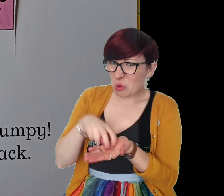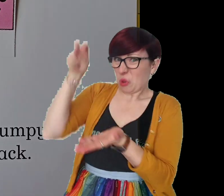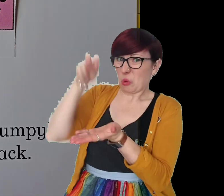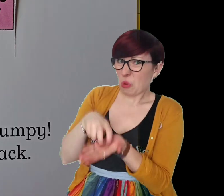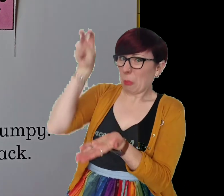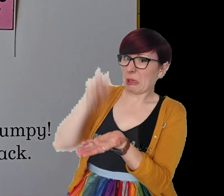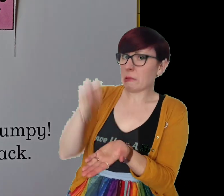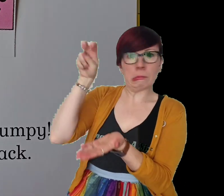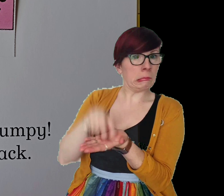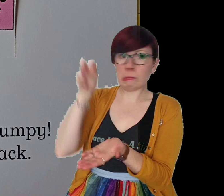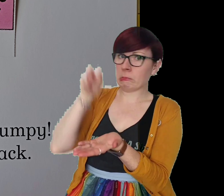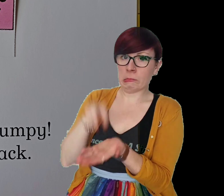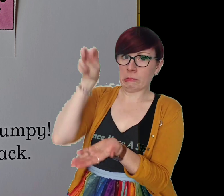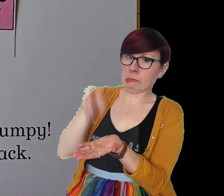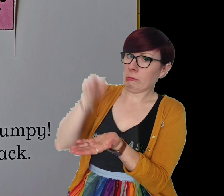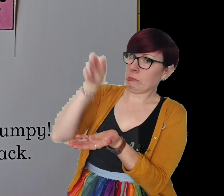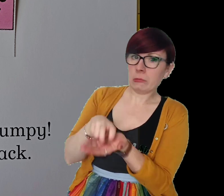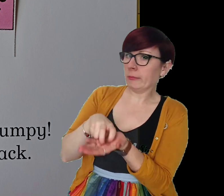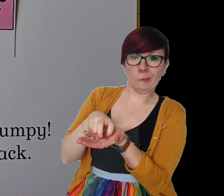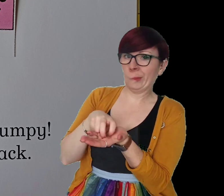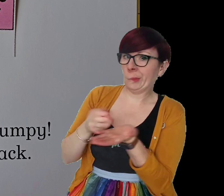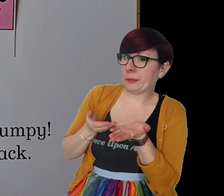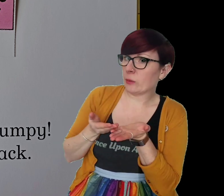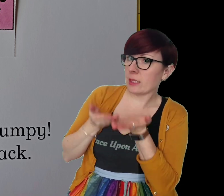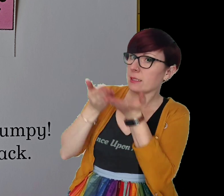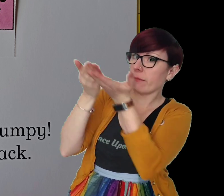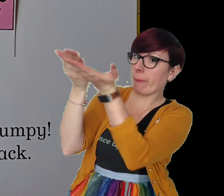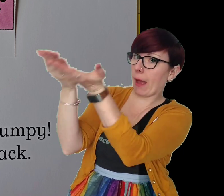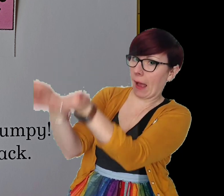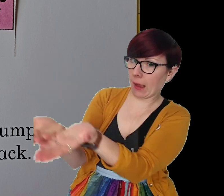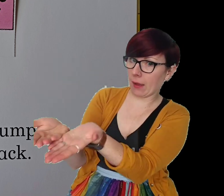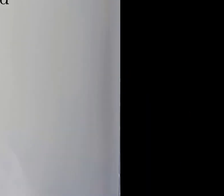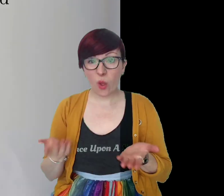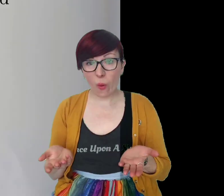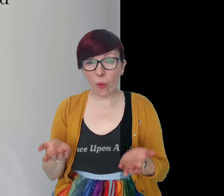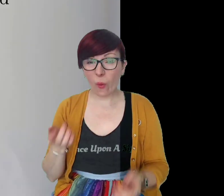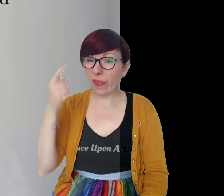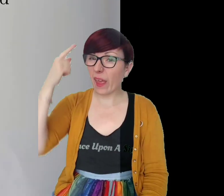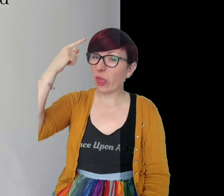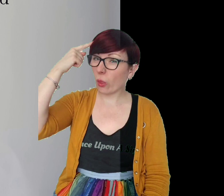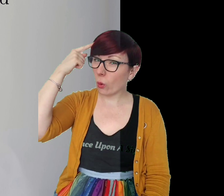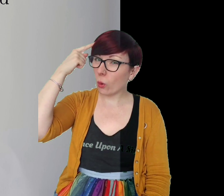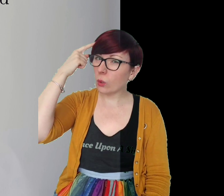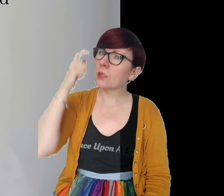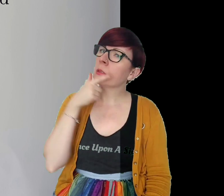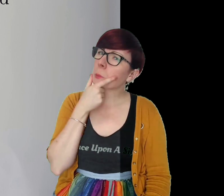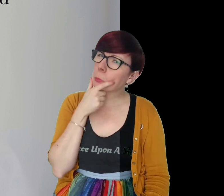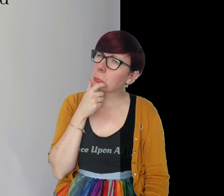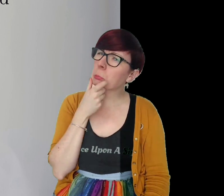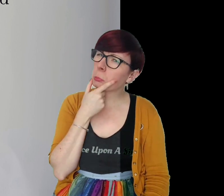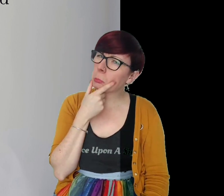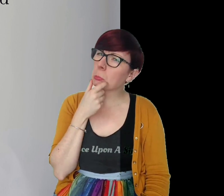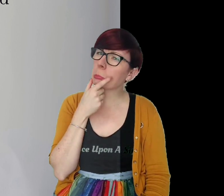He was too jumpy. Jump, jump, jump. I sent him back. So they thought very